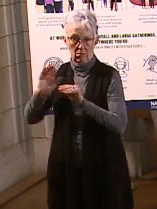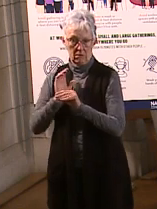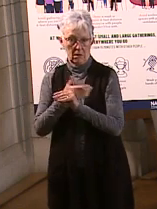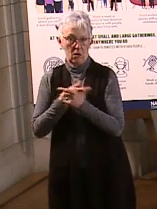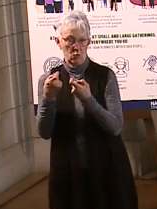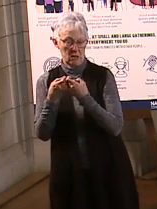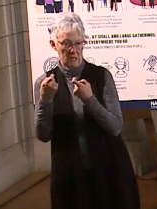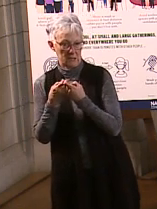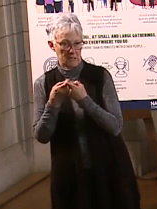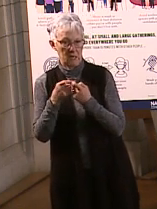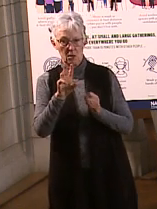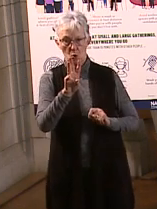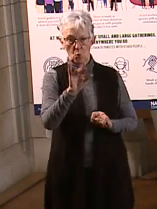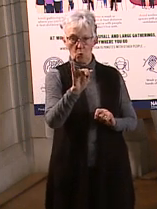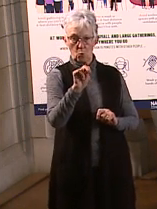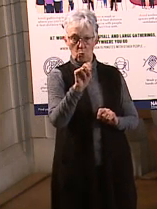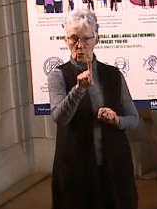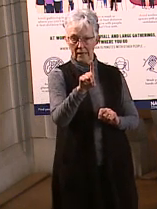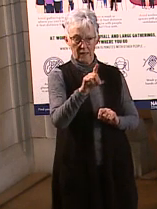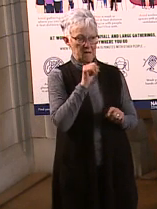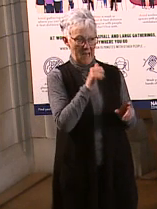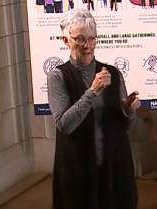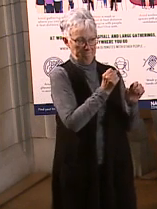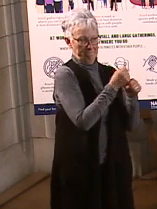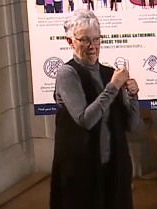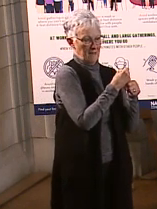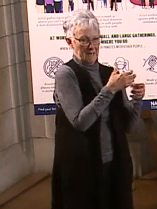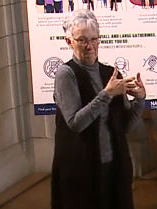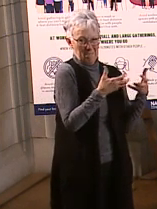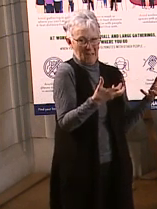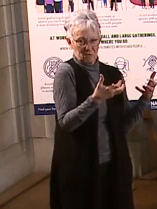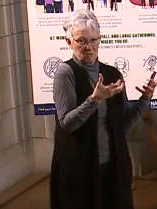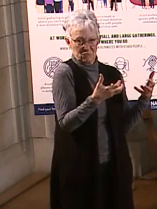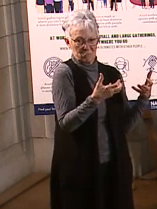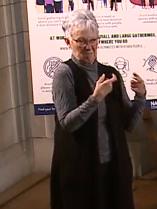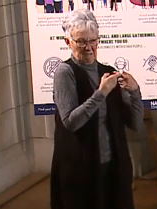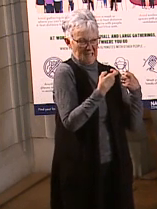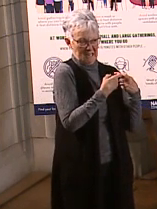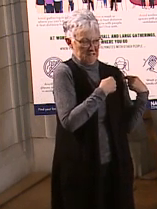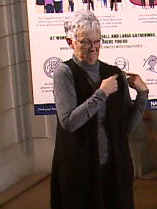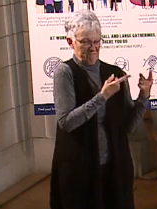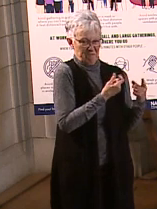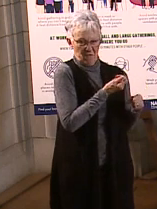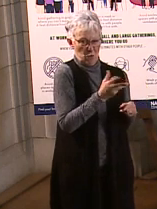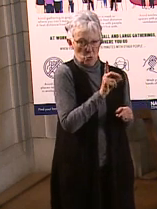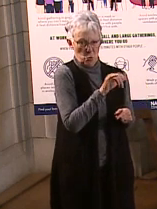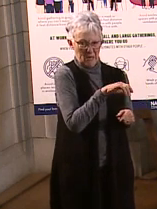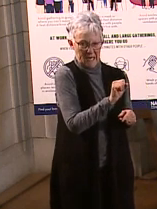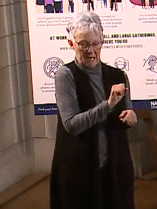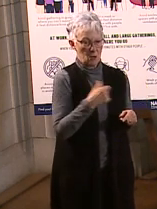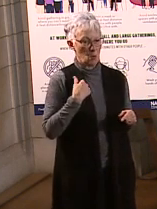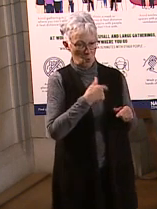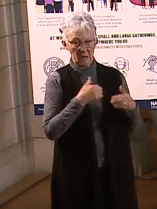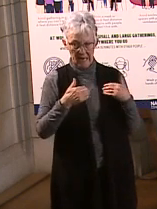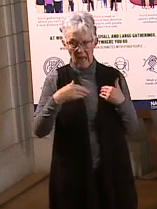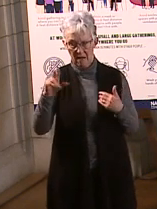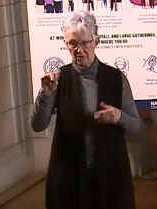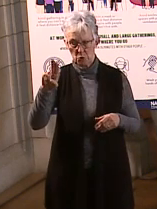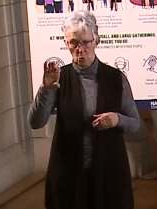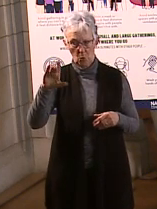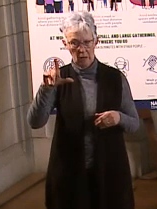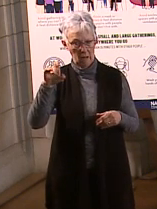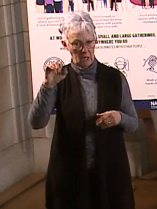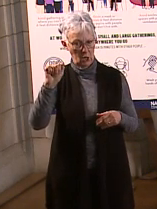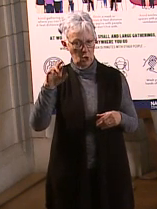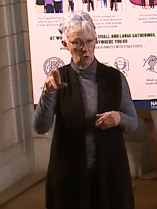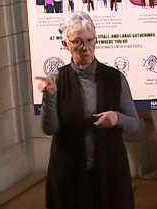much power over the last few days, we've had other sources like Gerald Gentleman, like Cooper Nuclear that have been providing it. And talking with some